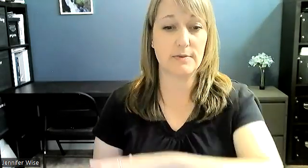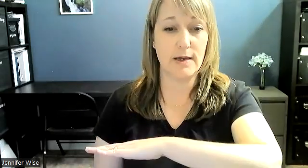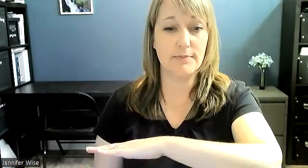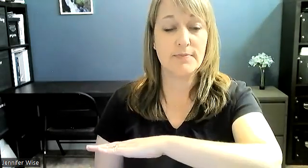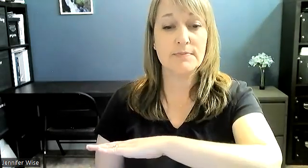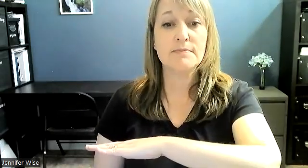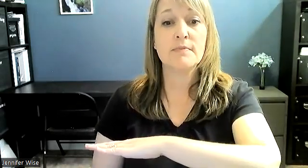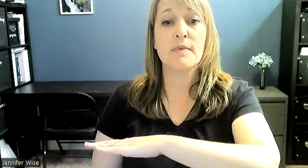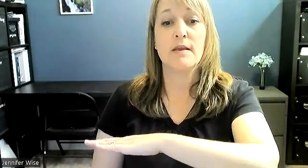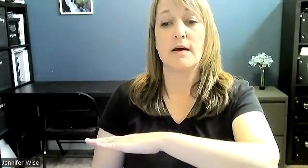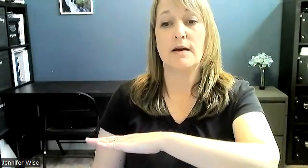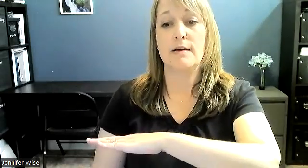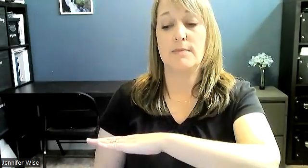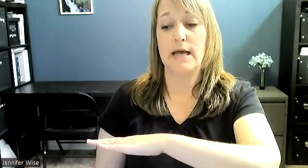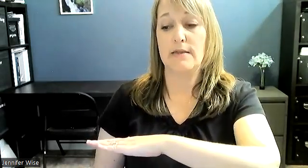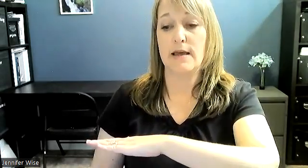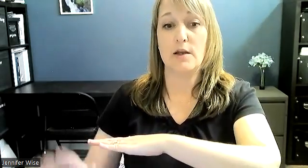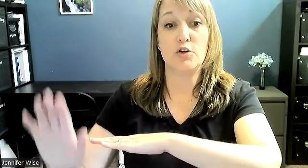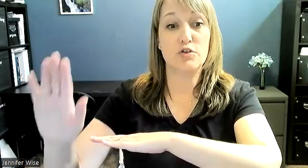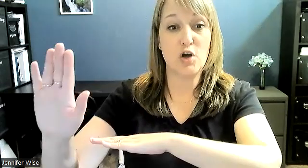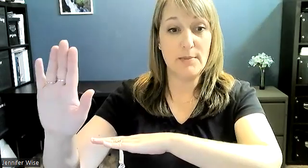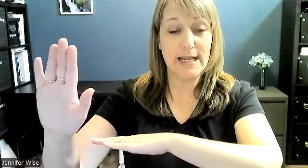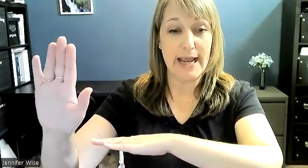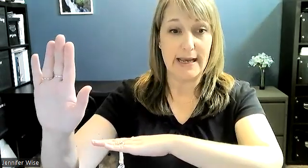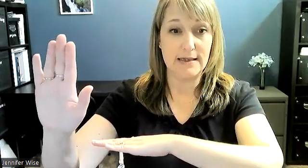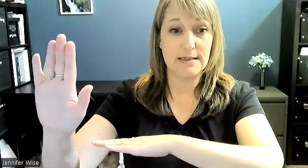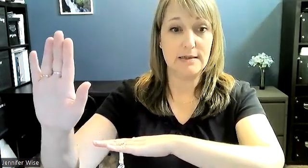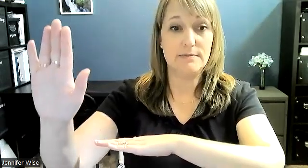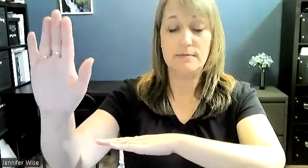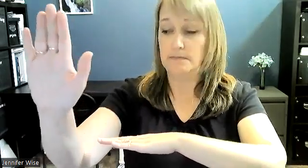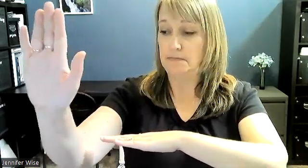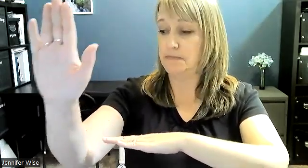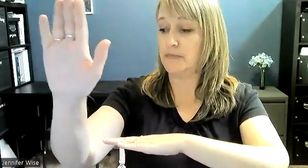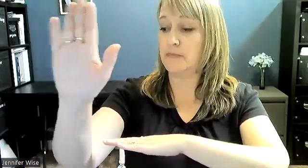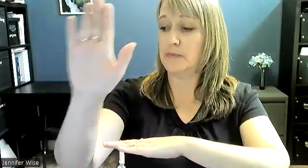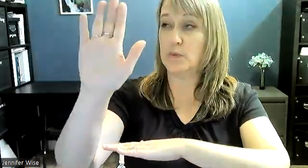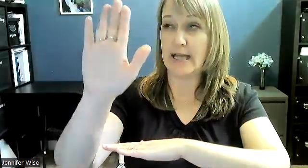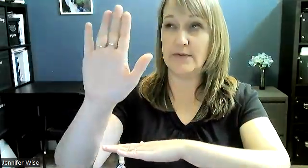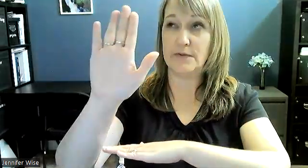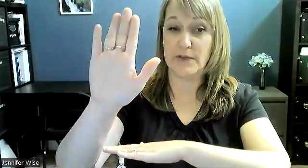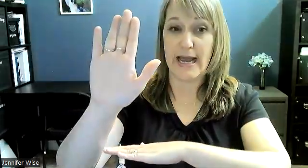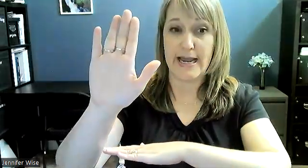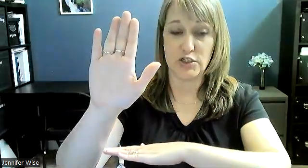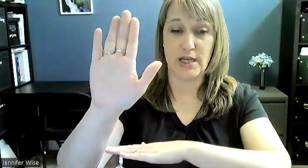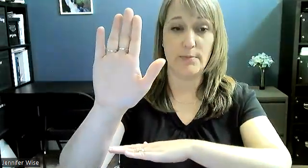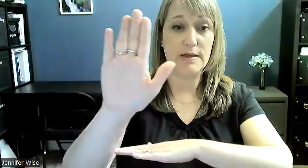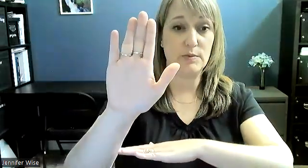Okay. And then your dominant hand will have a flat hand shape as